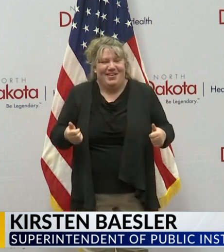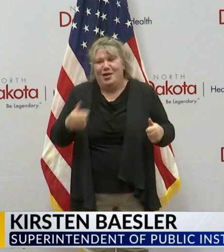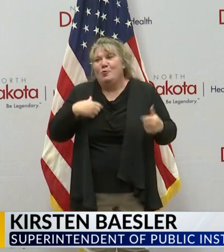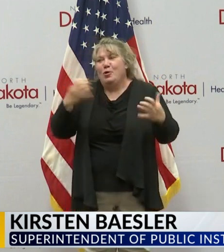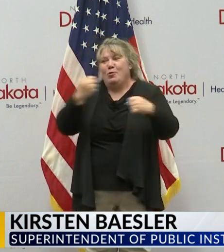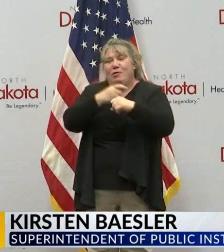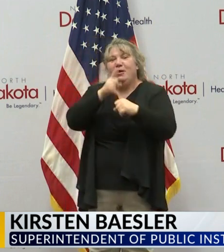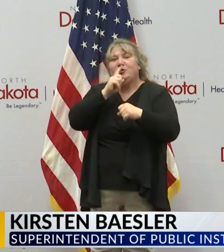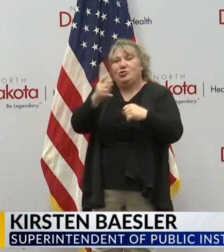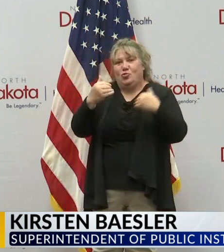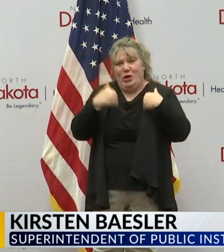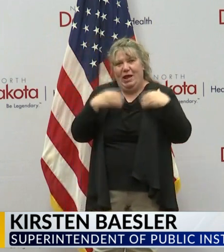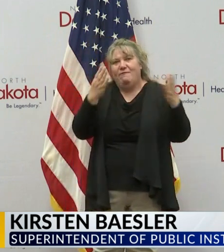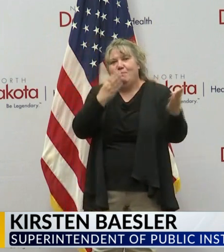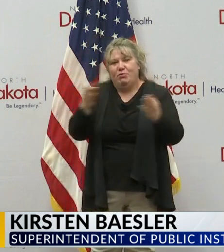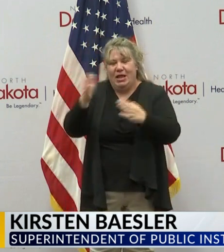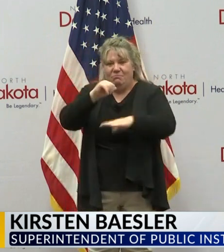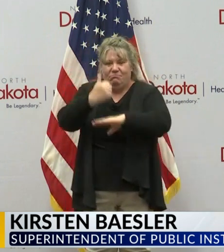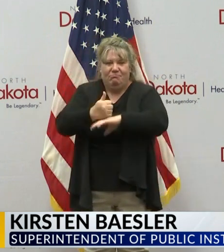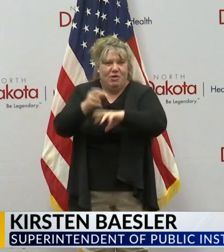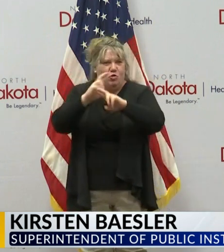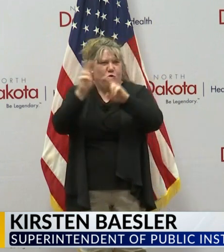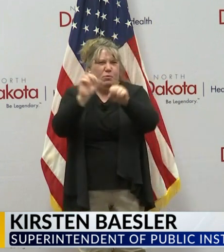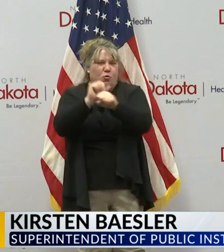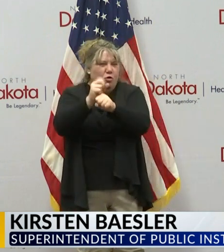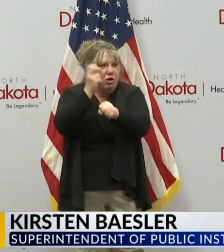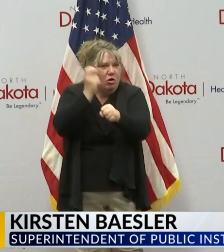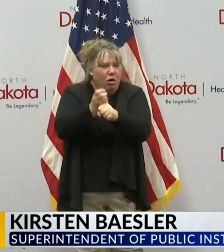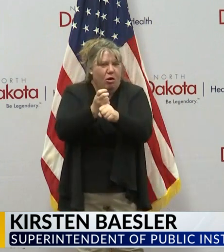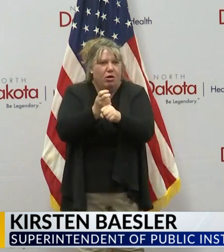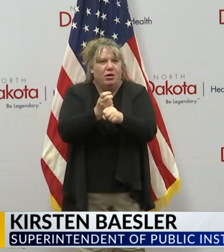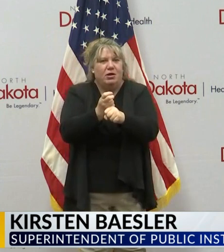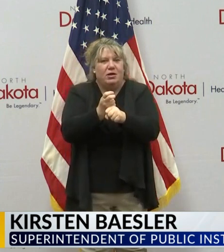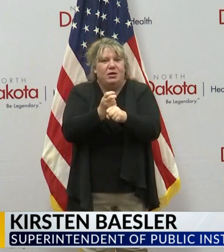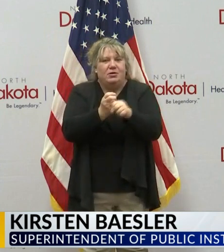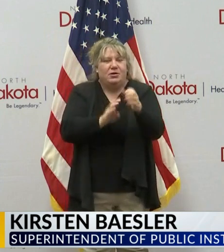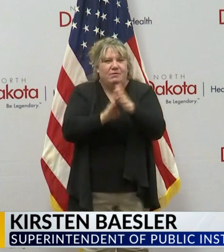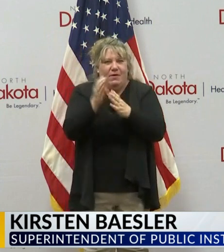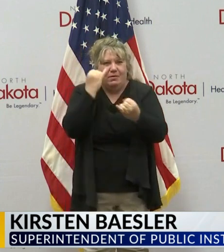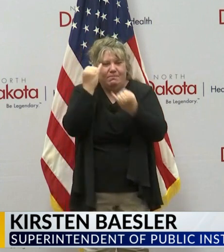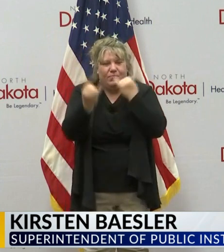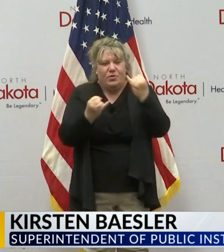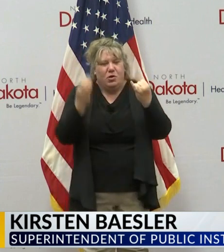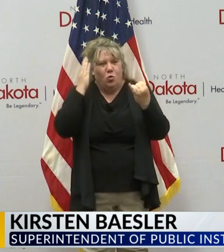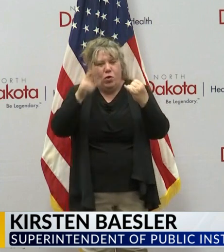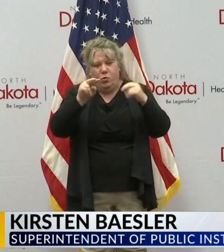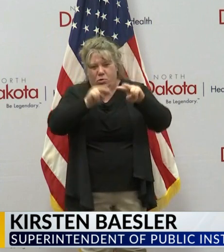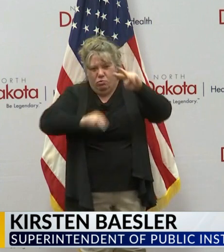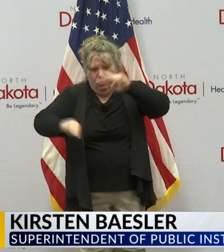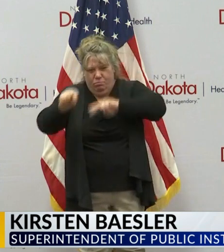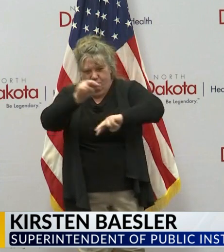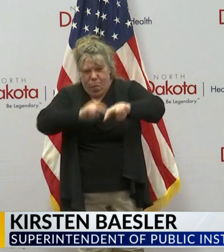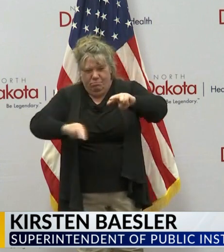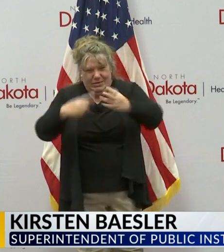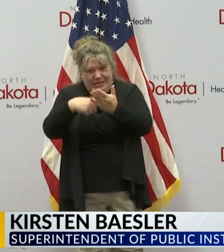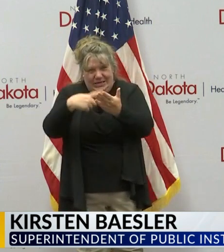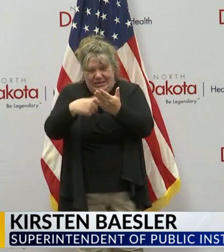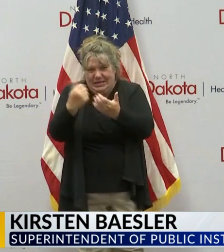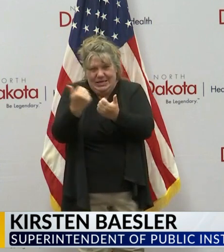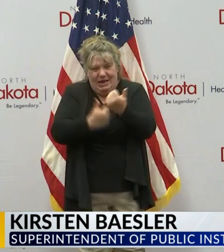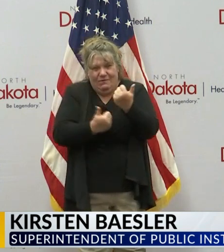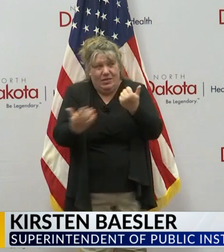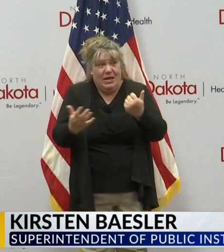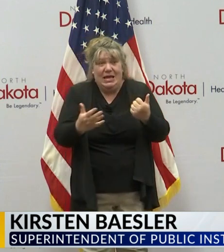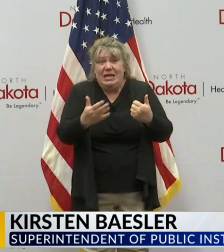want to make sure that we have that plan in place, and we're working hard on that. And we're going to take a look at everything, because we know it varies. If